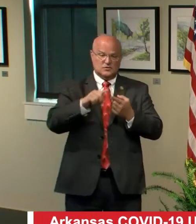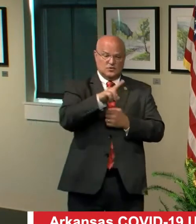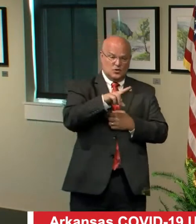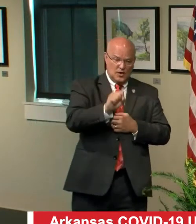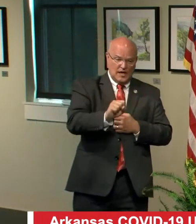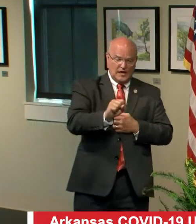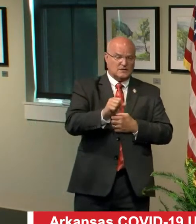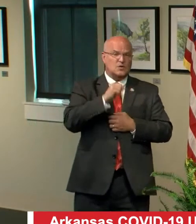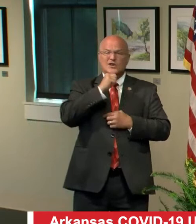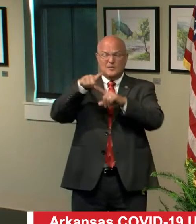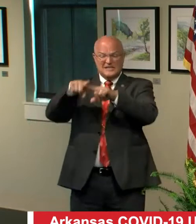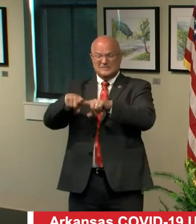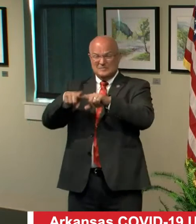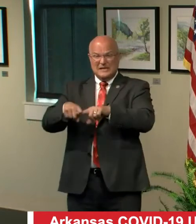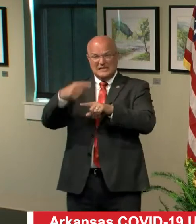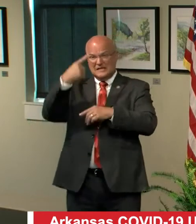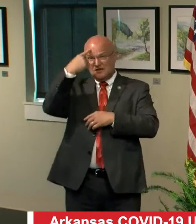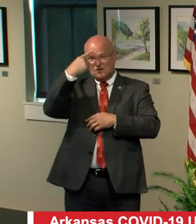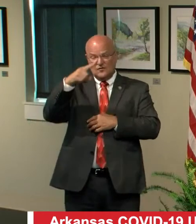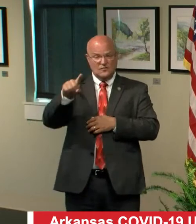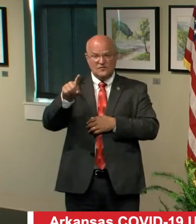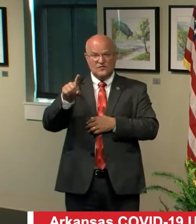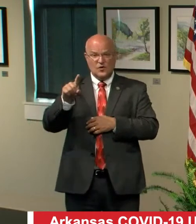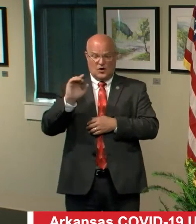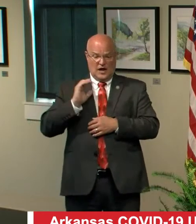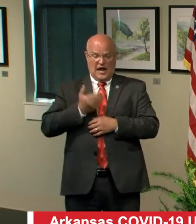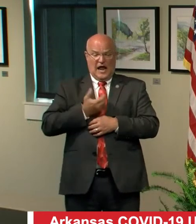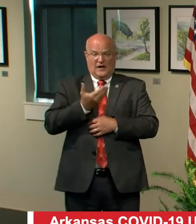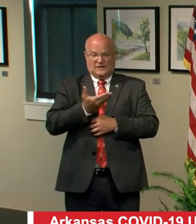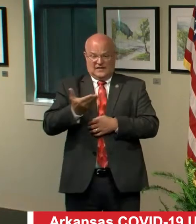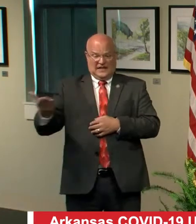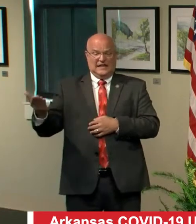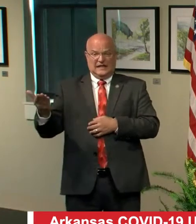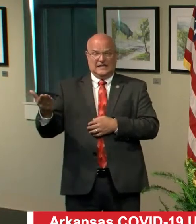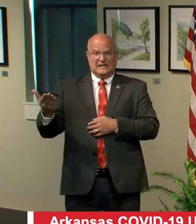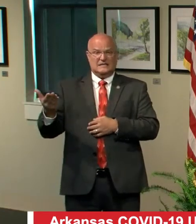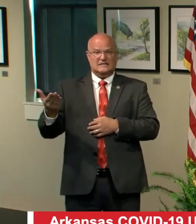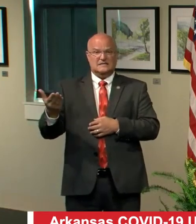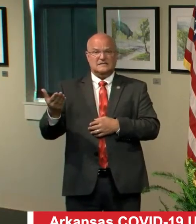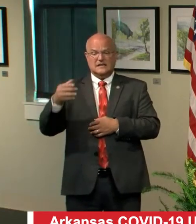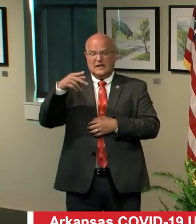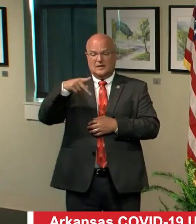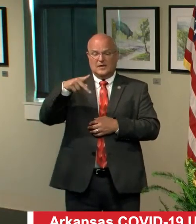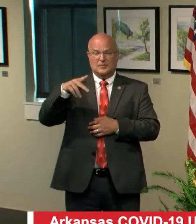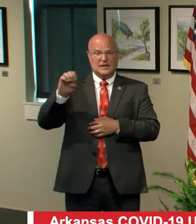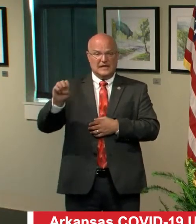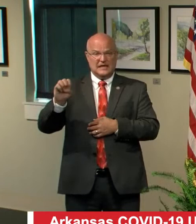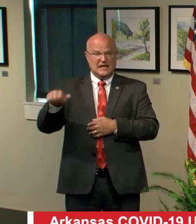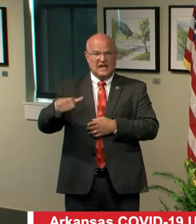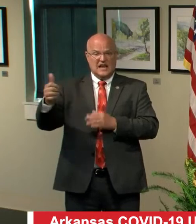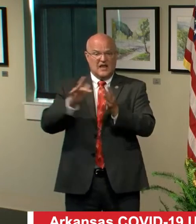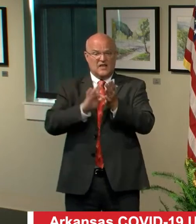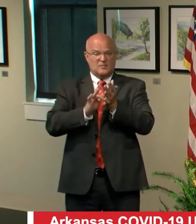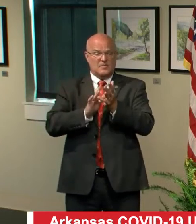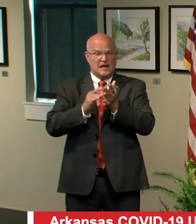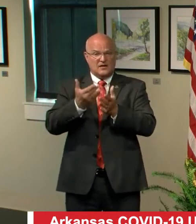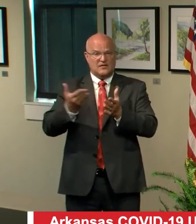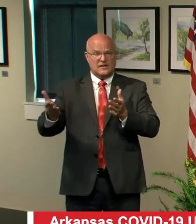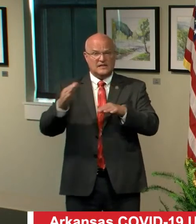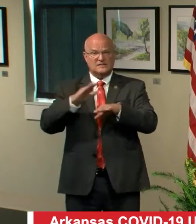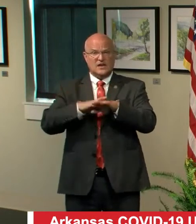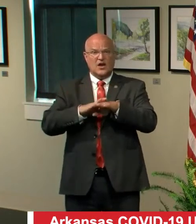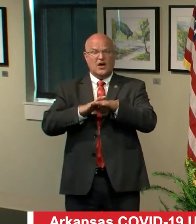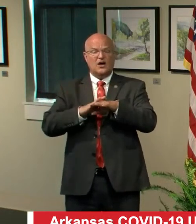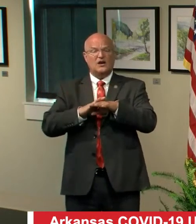We don't want to be dependent for our supply chain in PPE and other medical supplies on